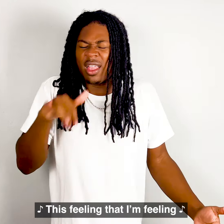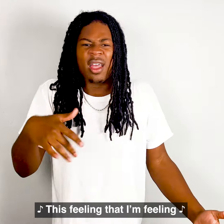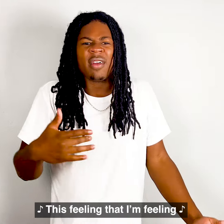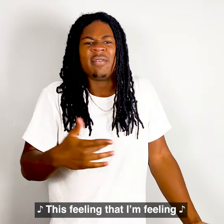I'm feeling, though we don't quit, it's like half of me is missing. Heaven knows